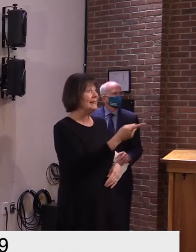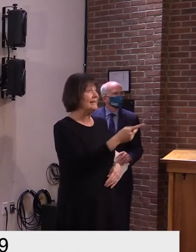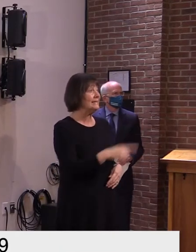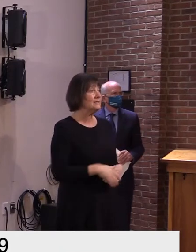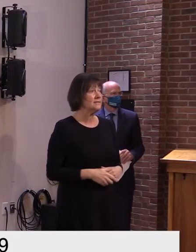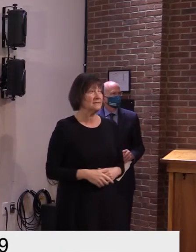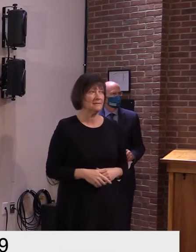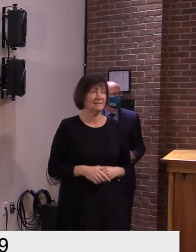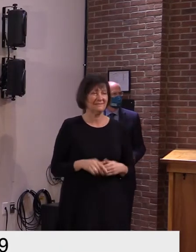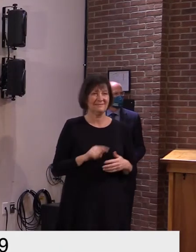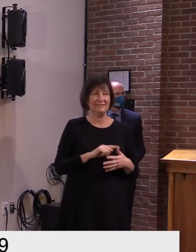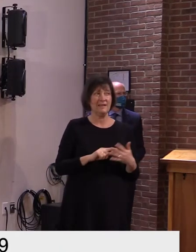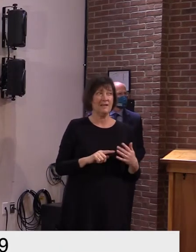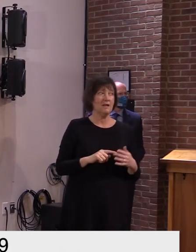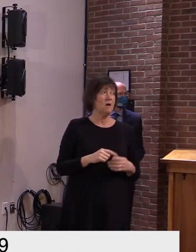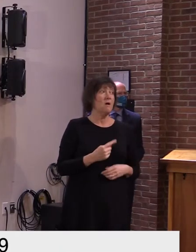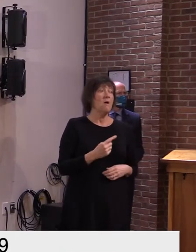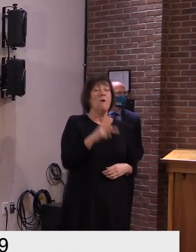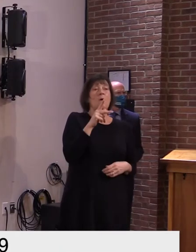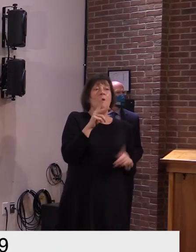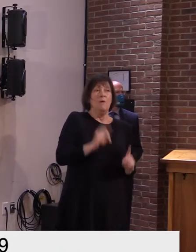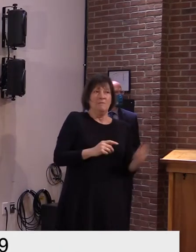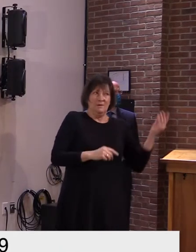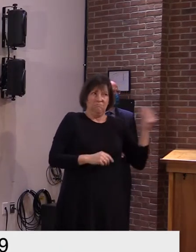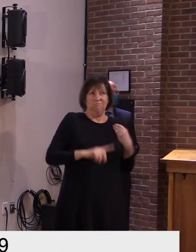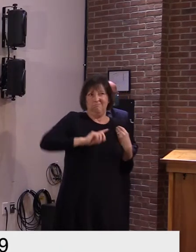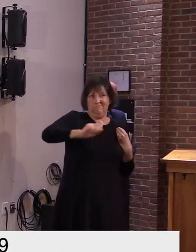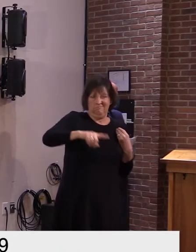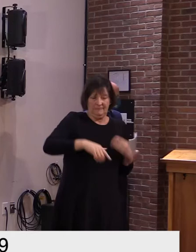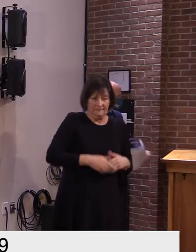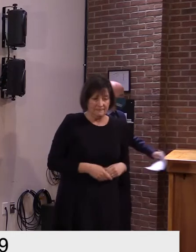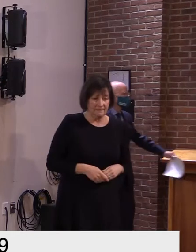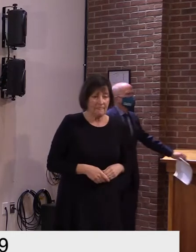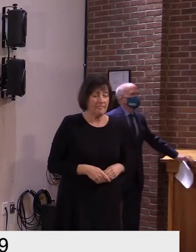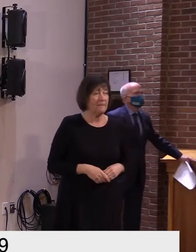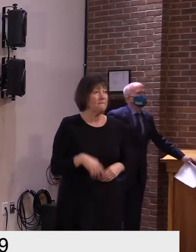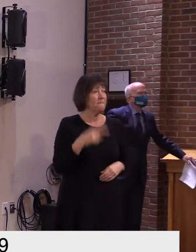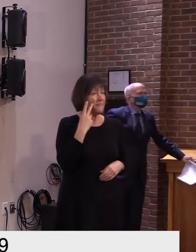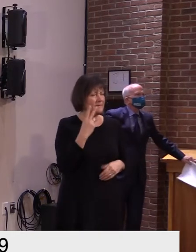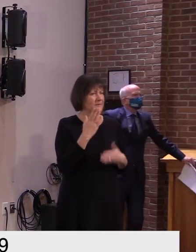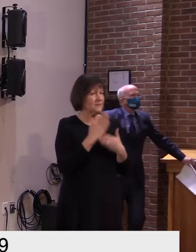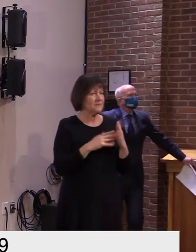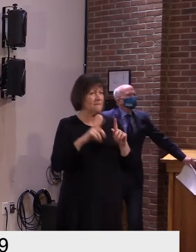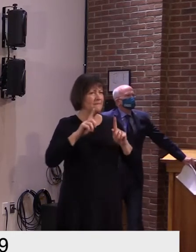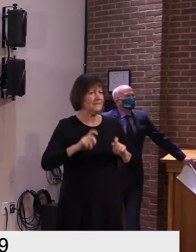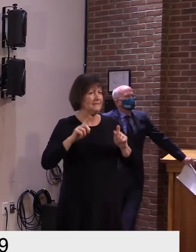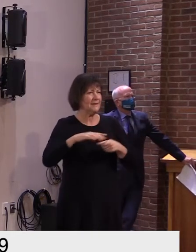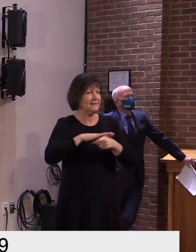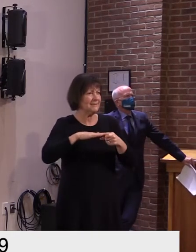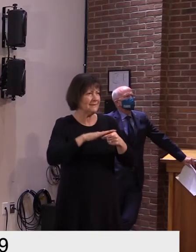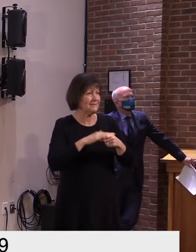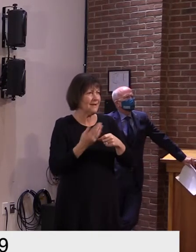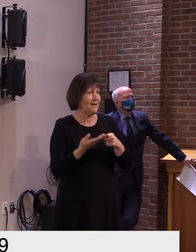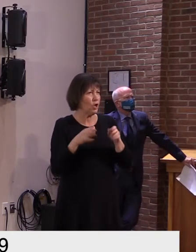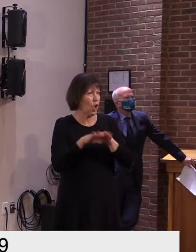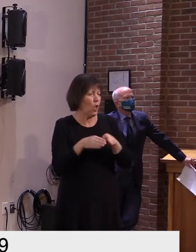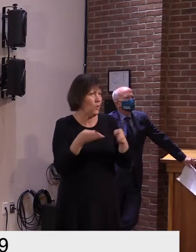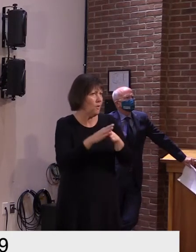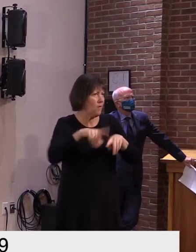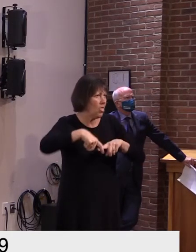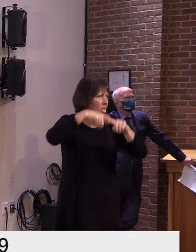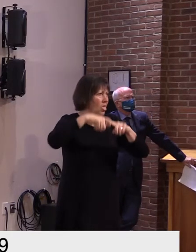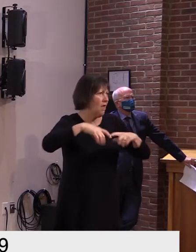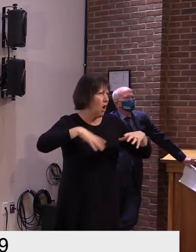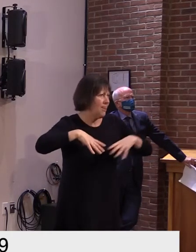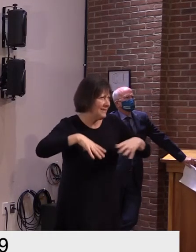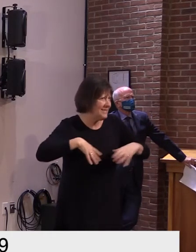Liz? I have a couple questions from a viewer today. With some testing sites being closed around the holidays, how is the state making sure